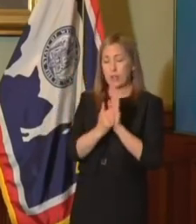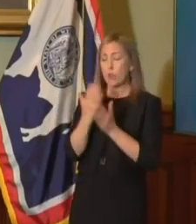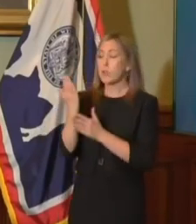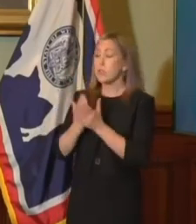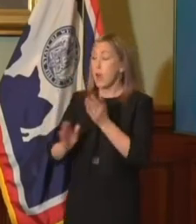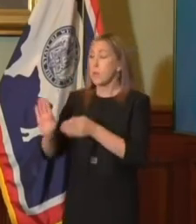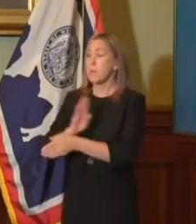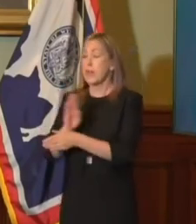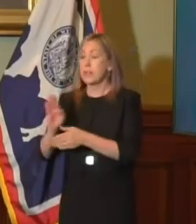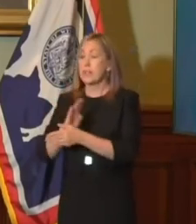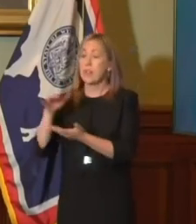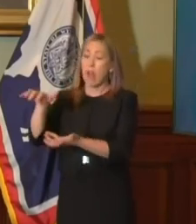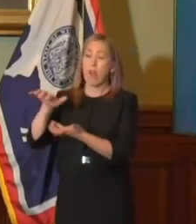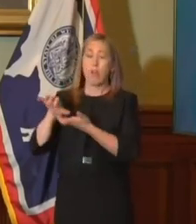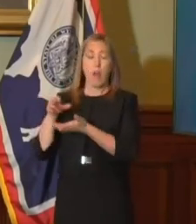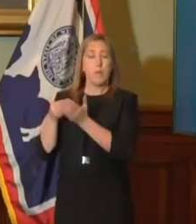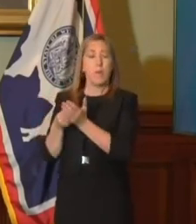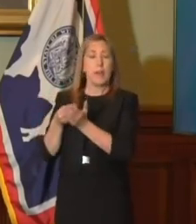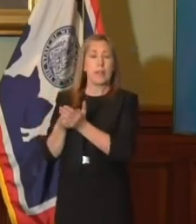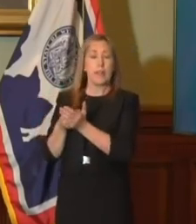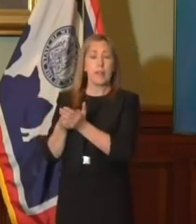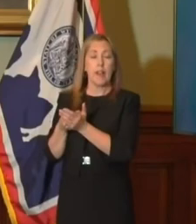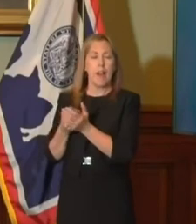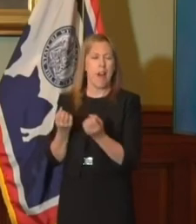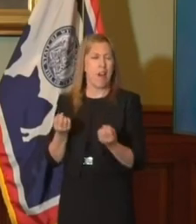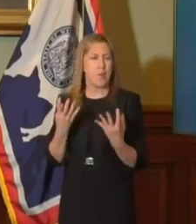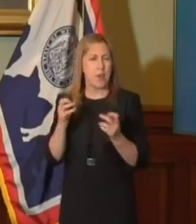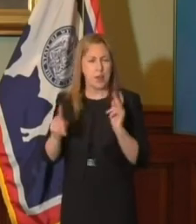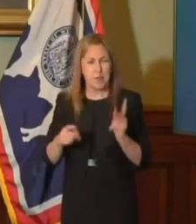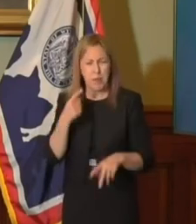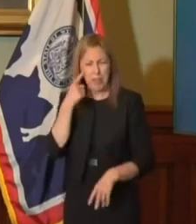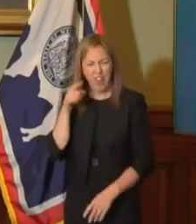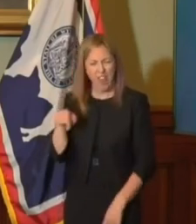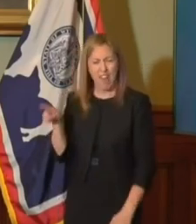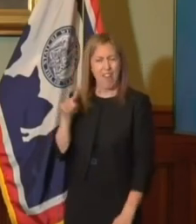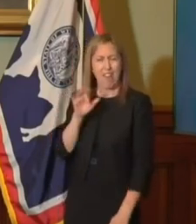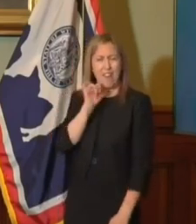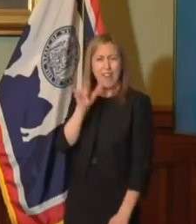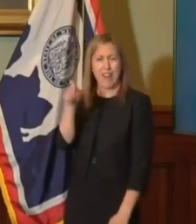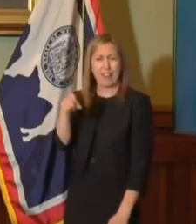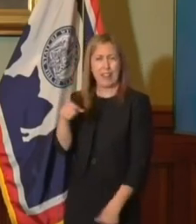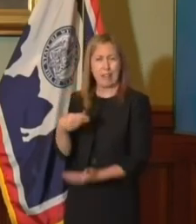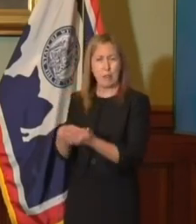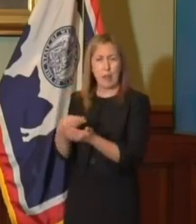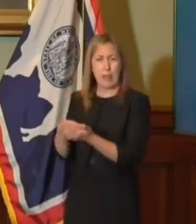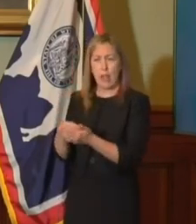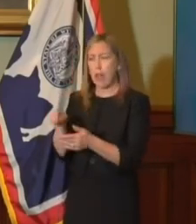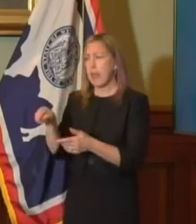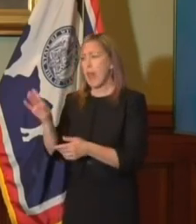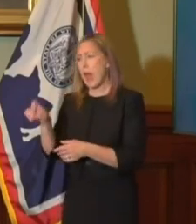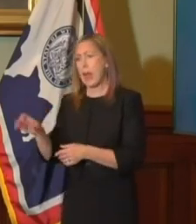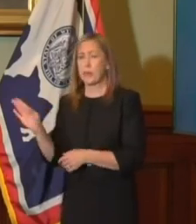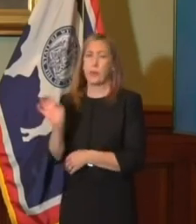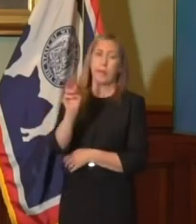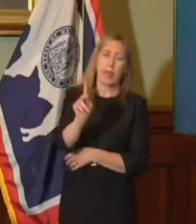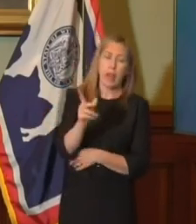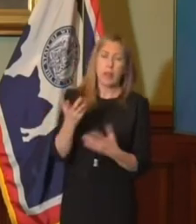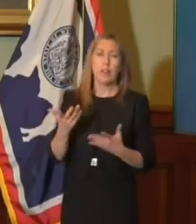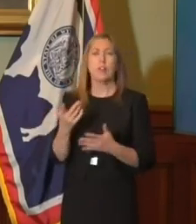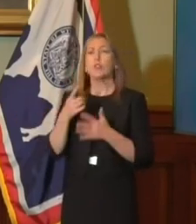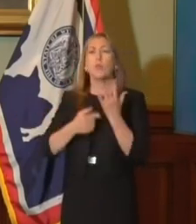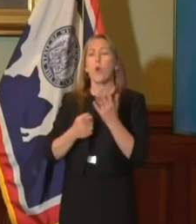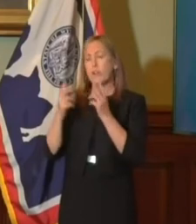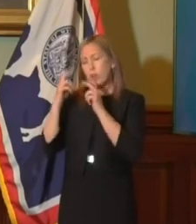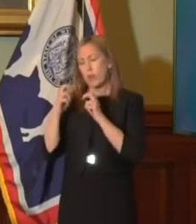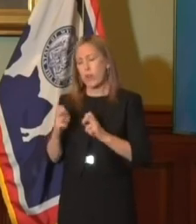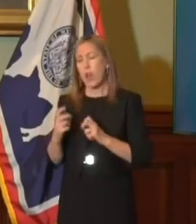businesses that got money who a lot of people felt didn't need it and then had to return it. So what are you looking at in terms